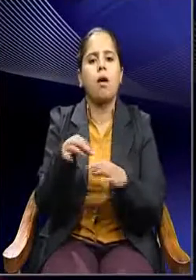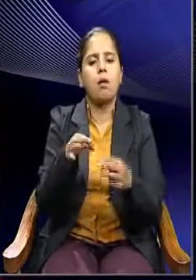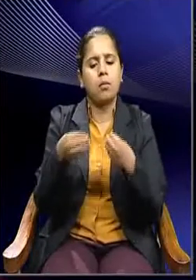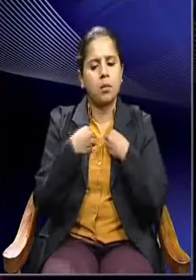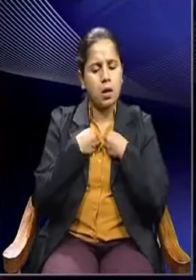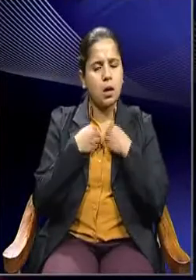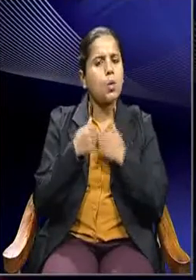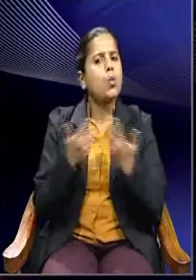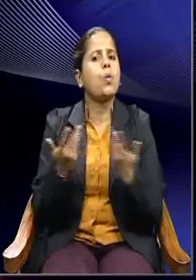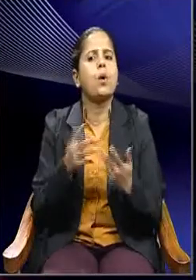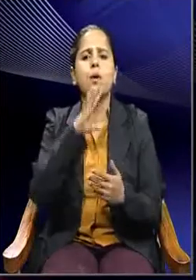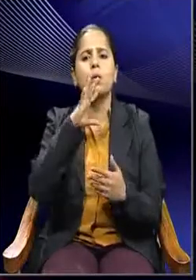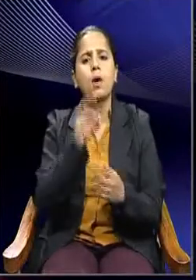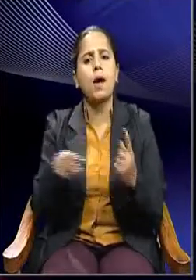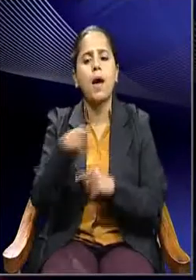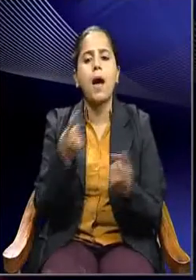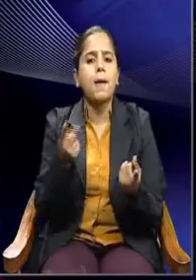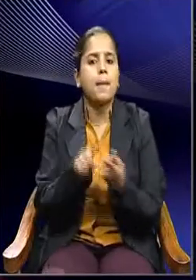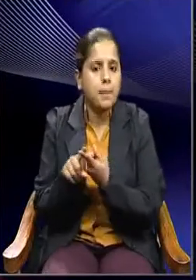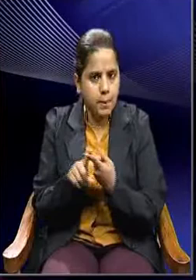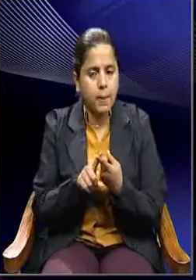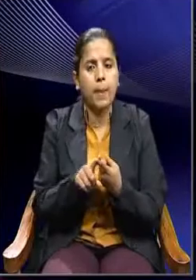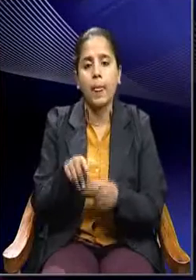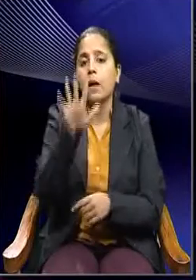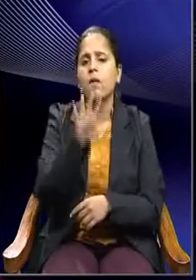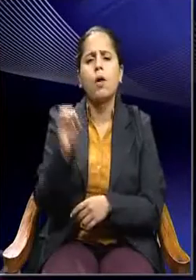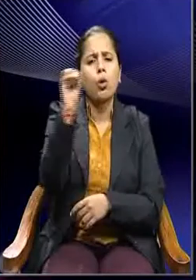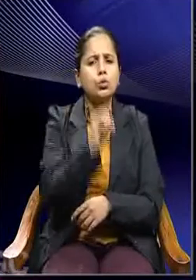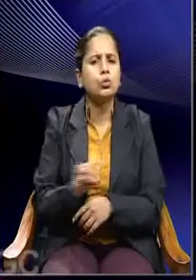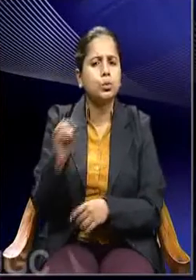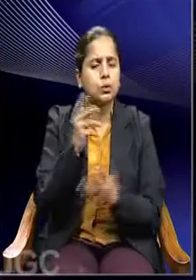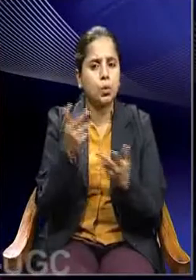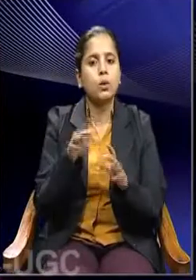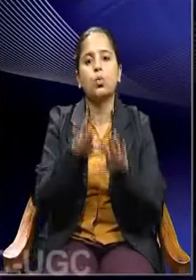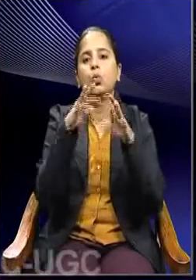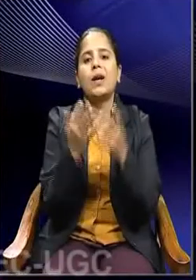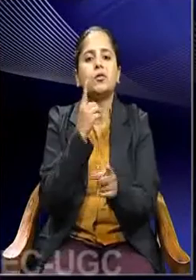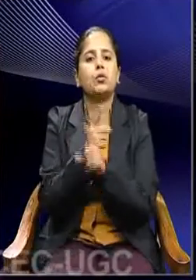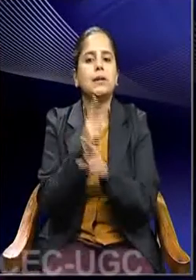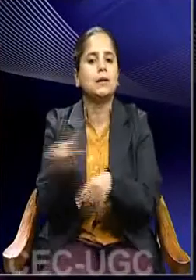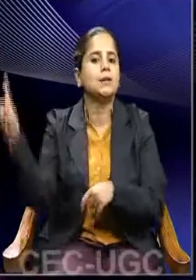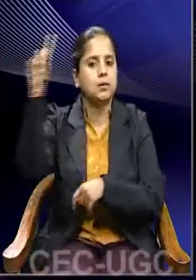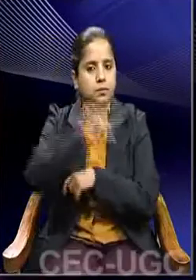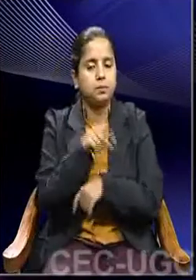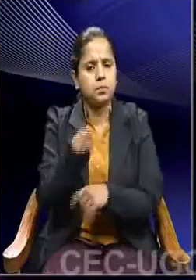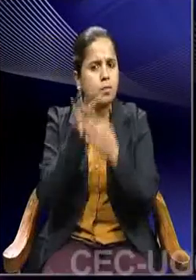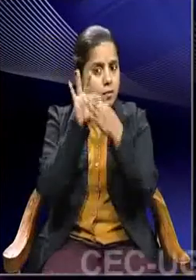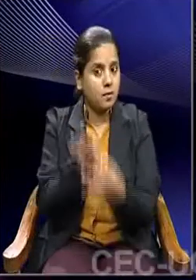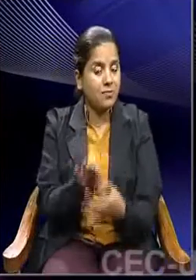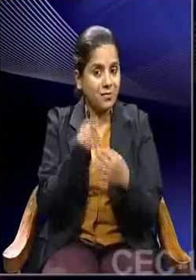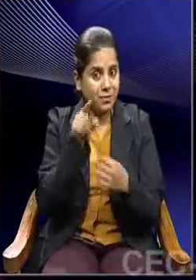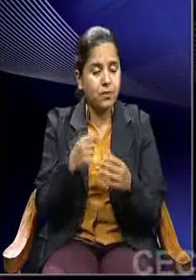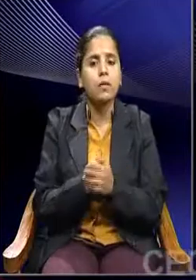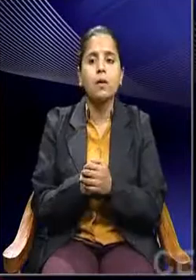that what actually went in to put 5th October as the World Teachers Day, and related to it